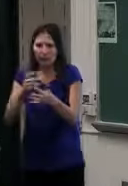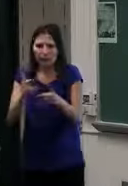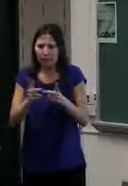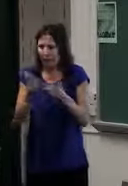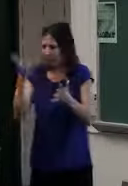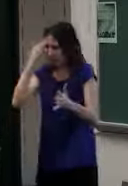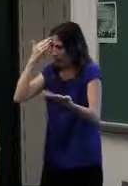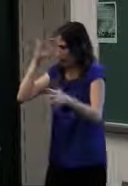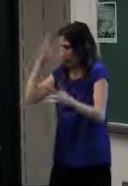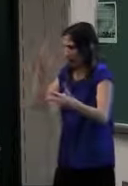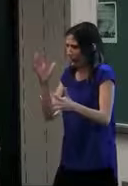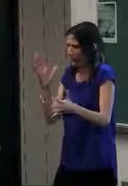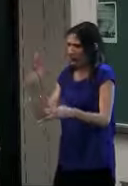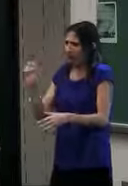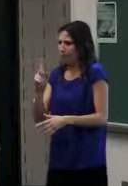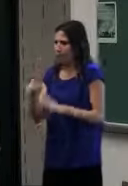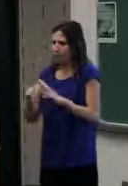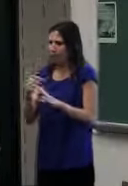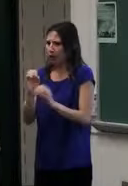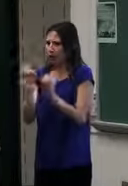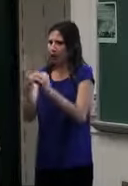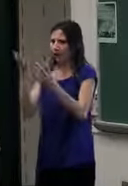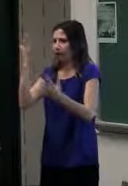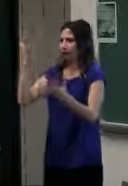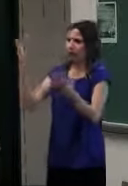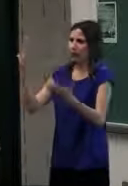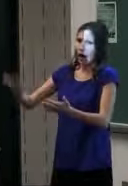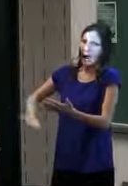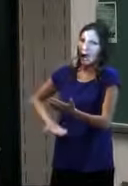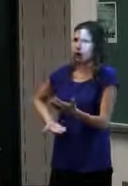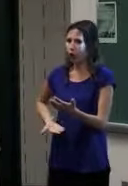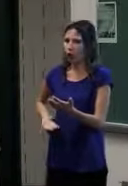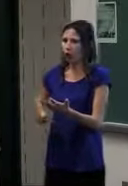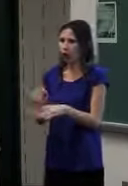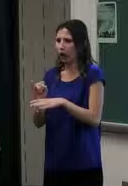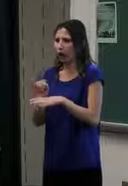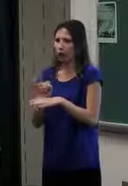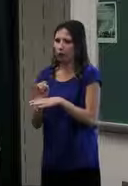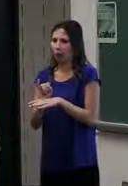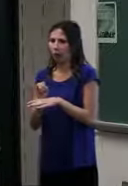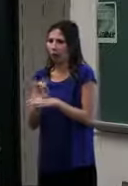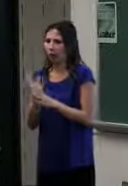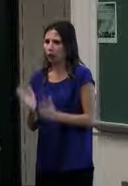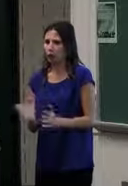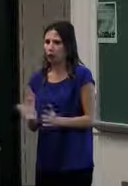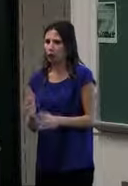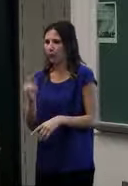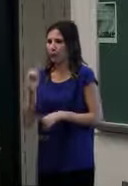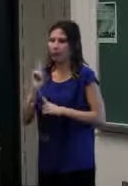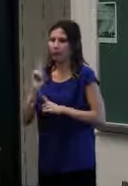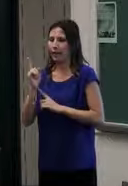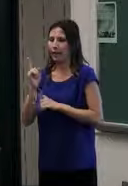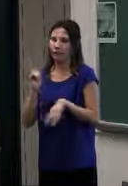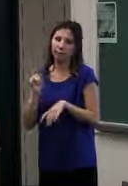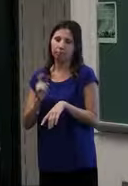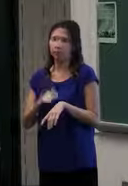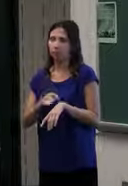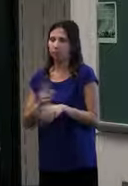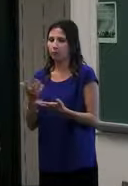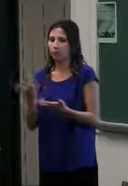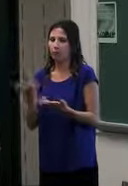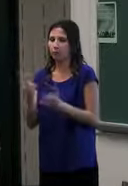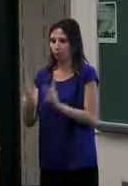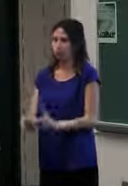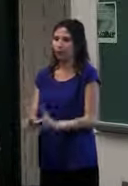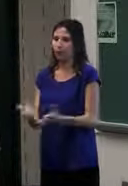back to you. They just won't. Like, why would they want to hire some or invite somebody in that's going to do everything at the last minute? You know what I mean? So get out